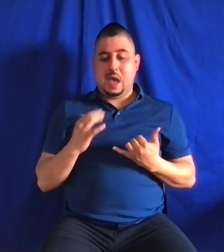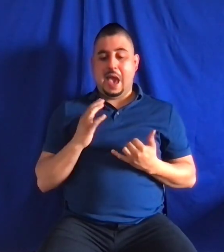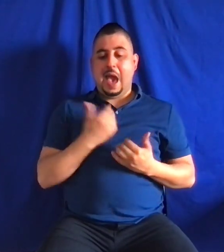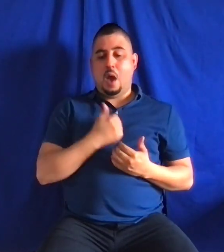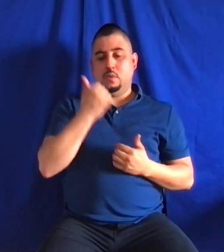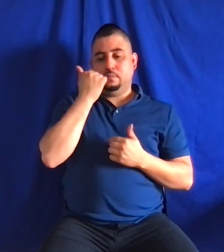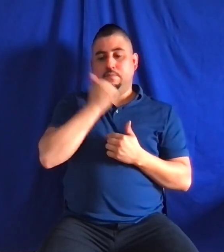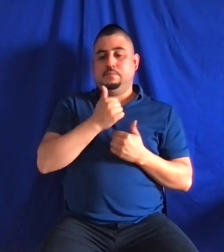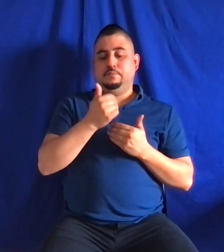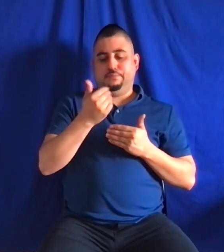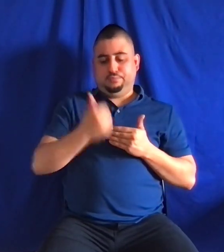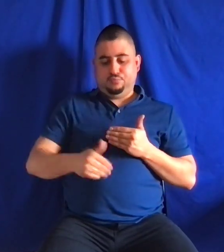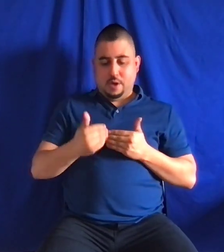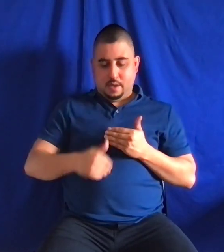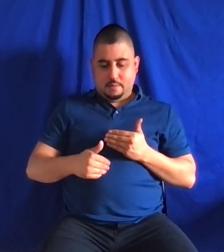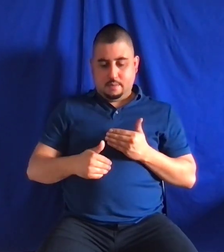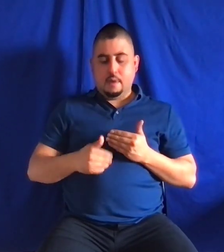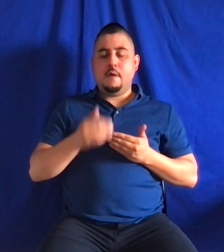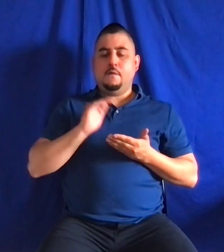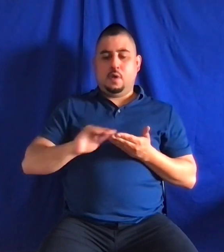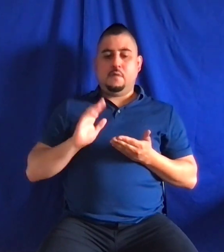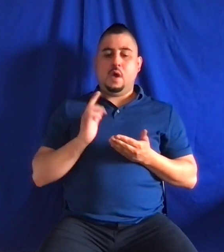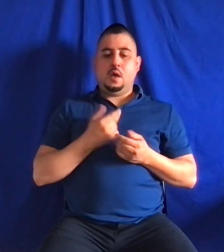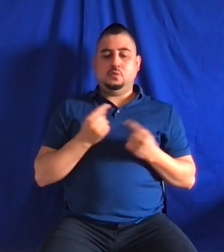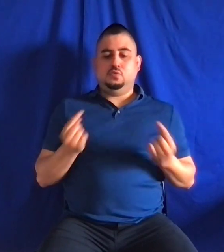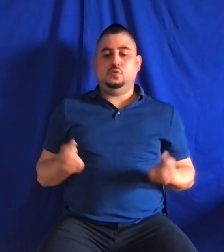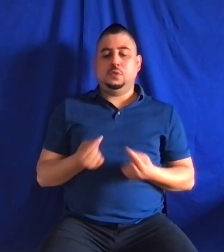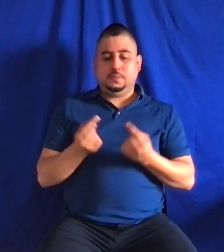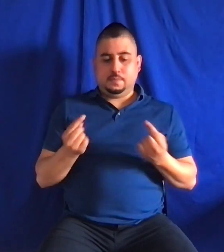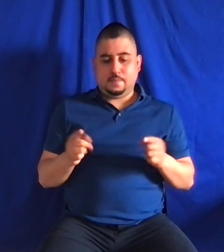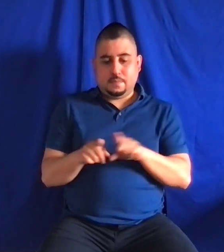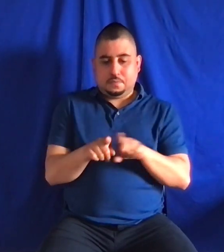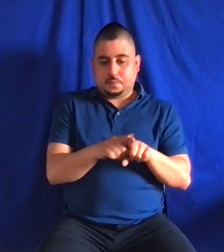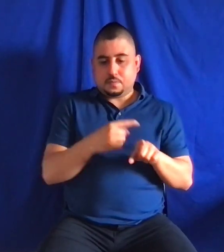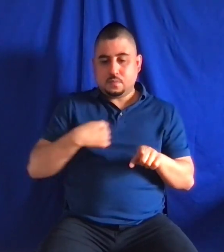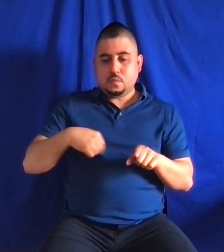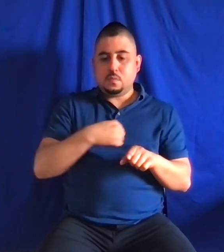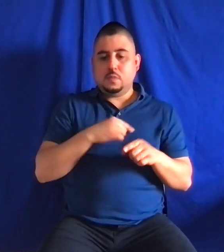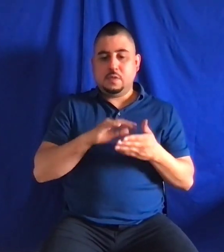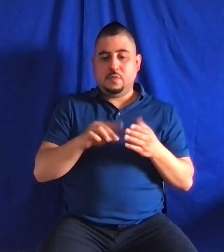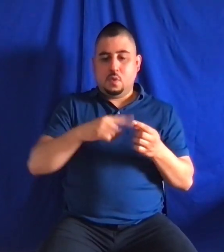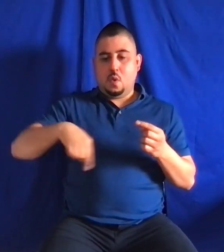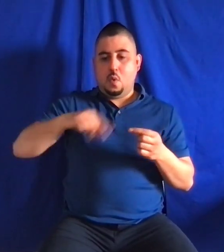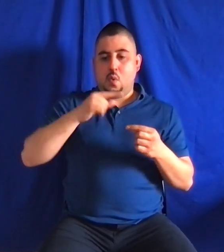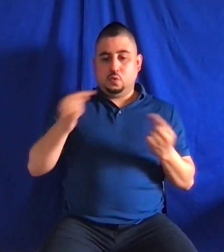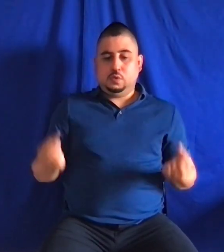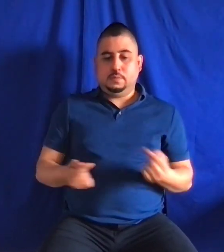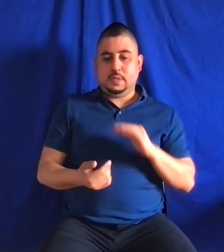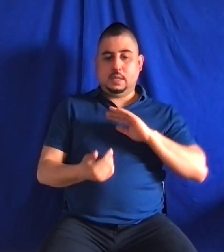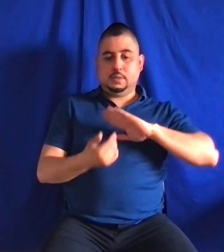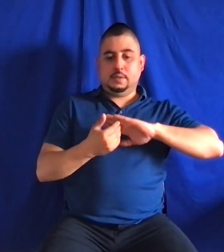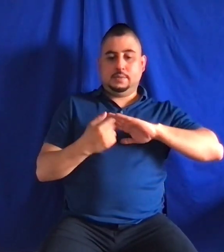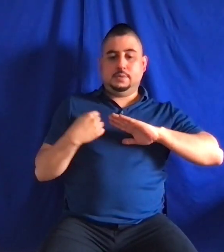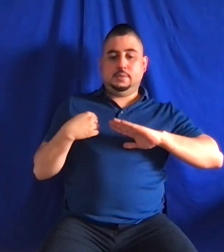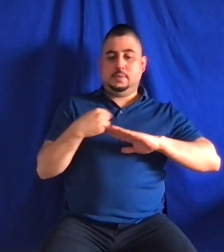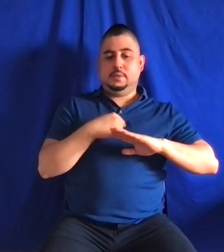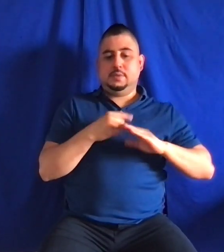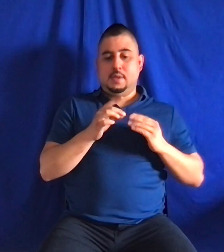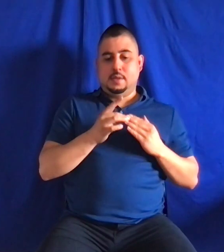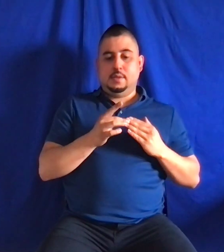our daily bread, and forgive us our trespasses, as we forgive those who trespass against us. And lead